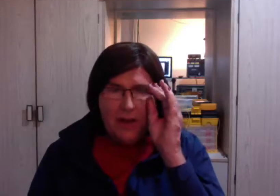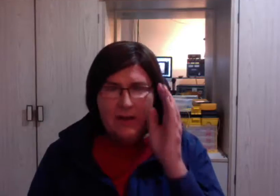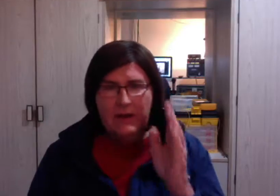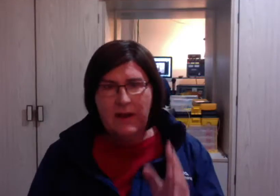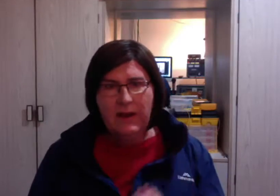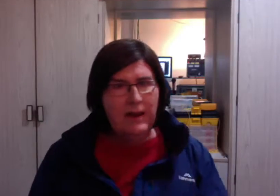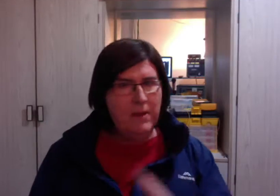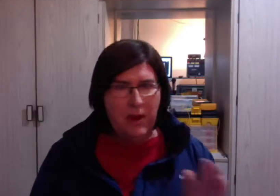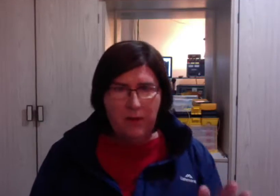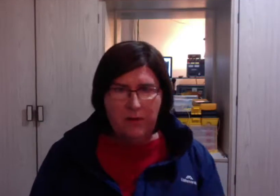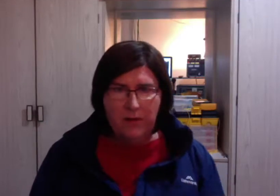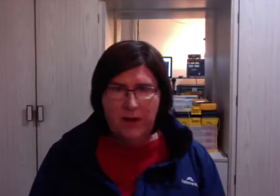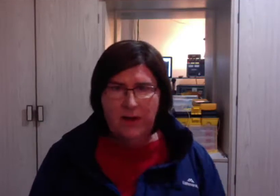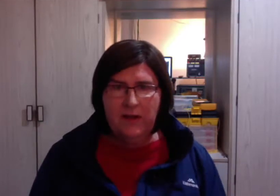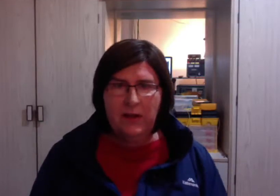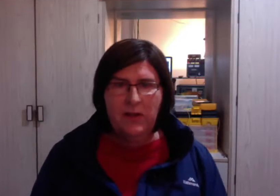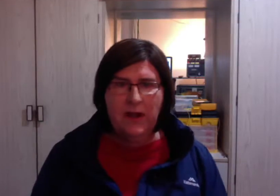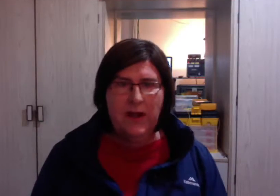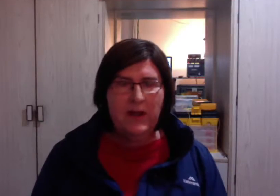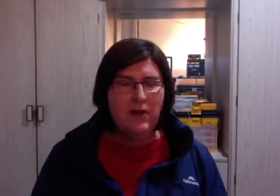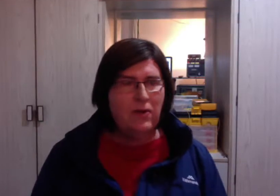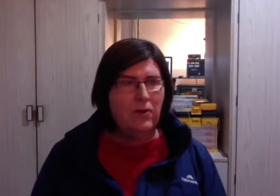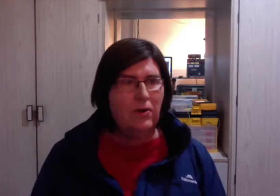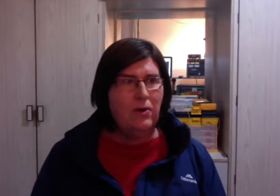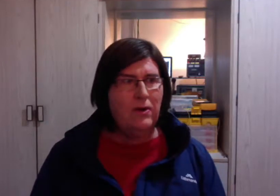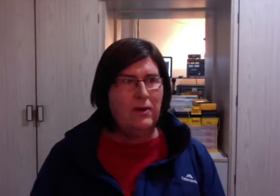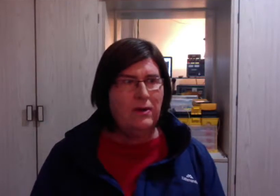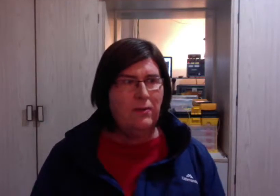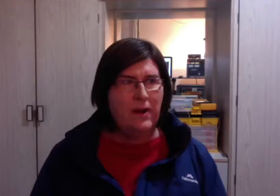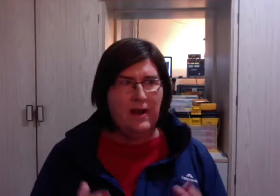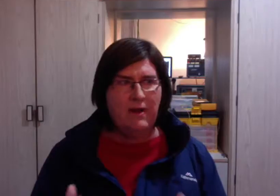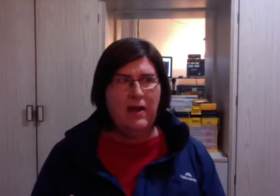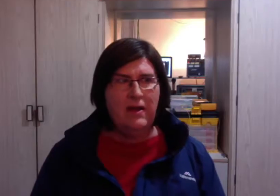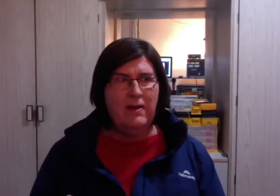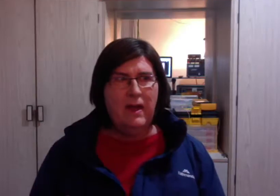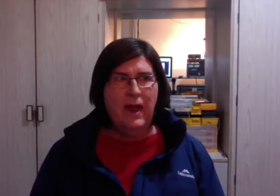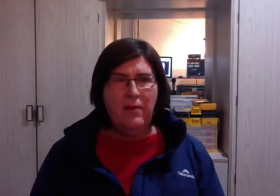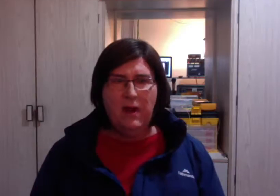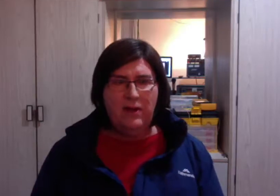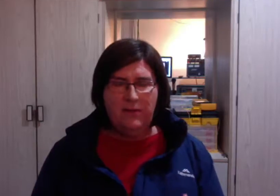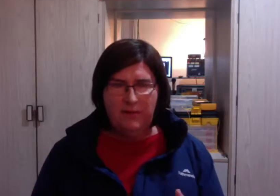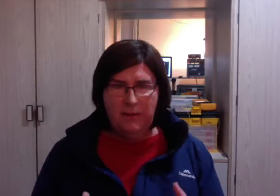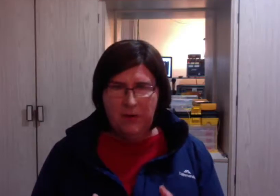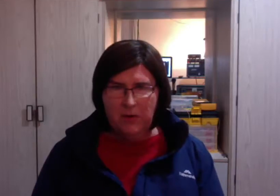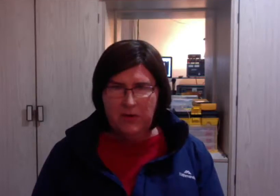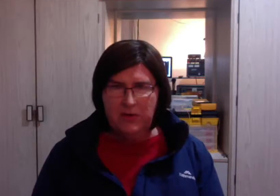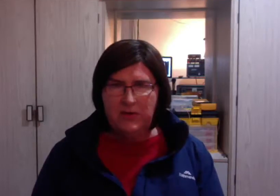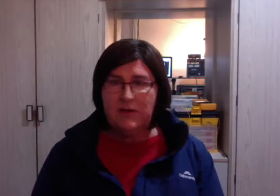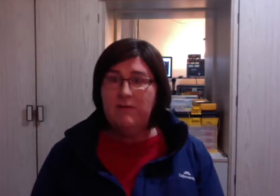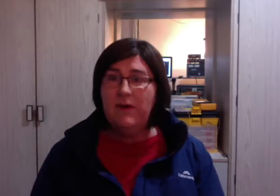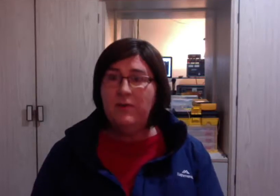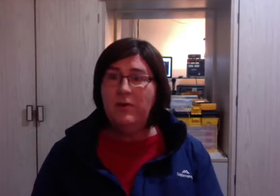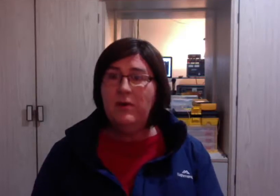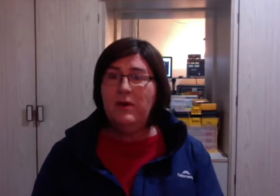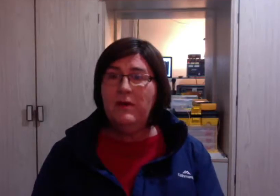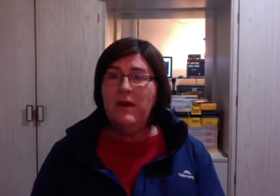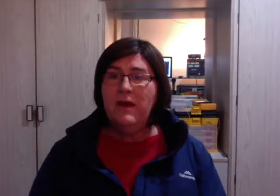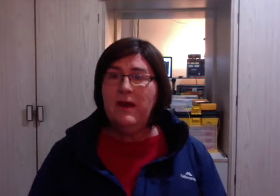and let me know if you want another Q&A or whatever. Otherwise, send me questions in Facebook,